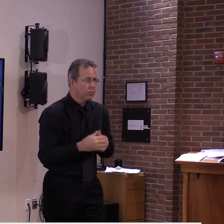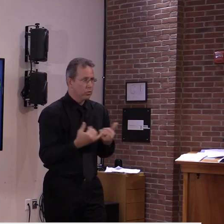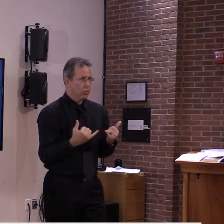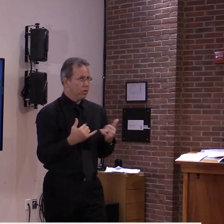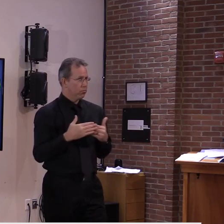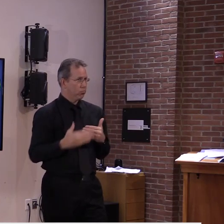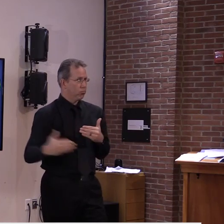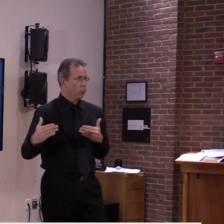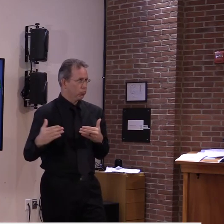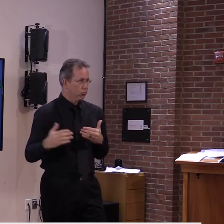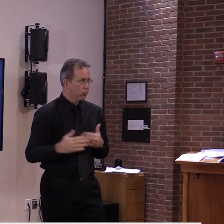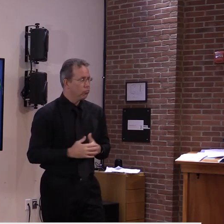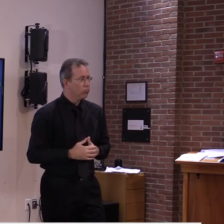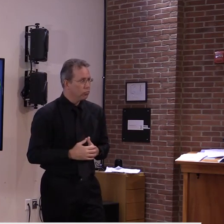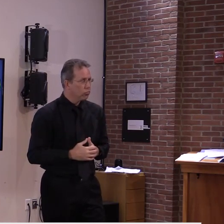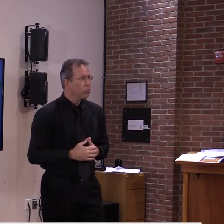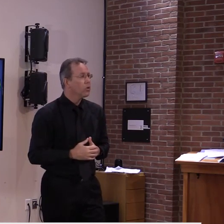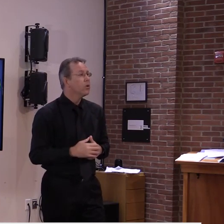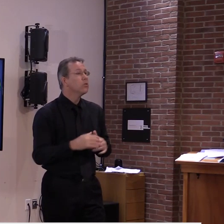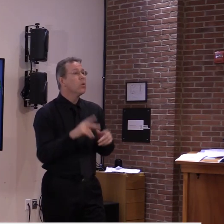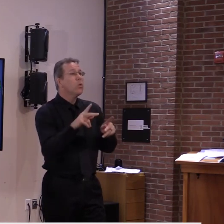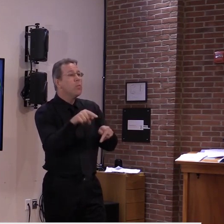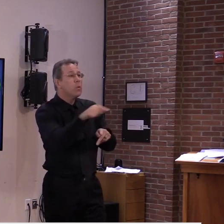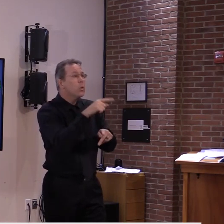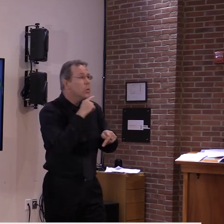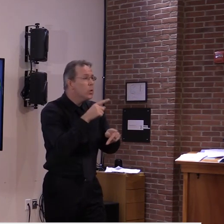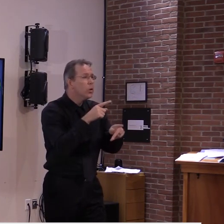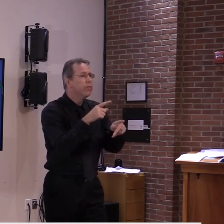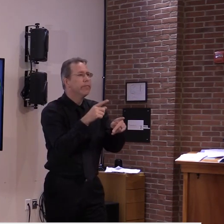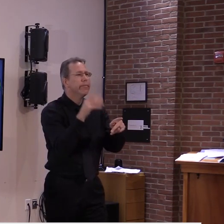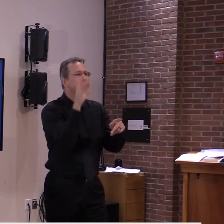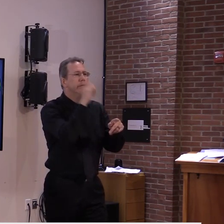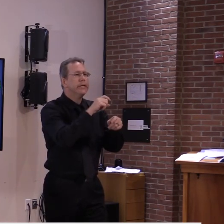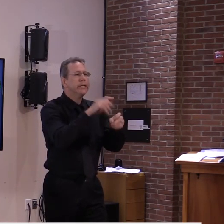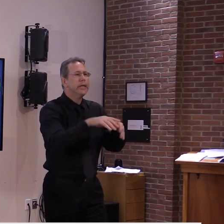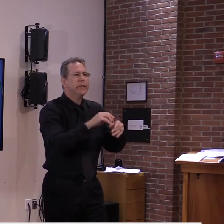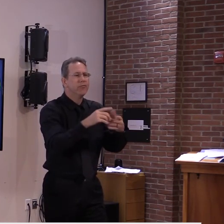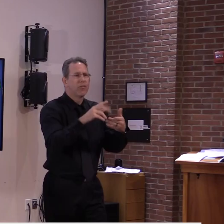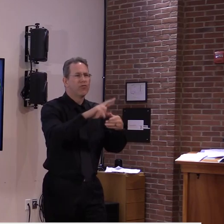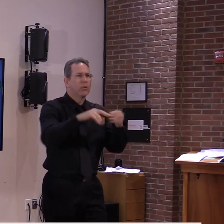got tested, and will get their results today.